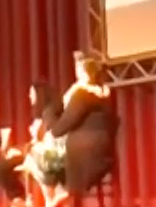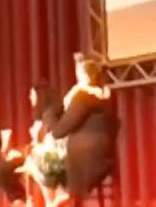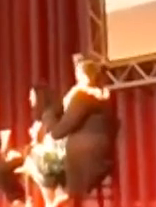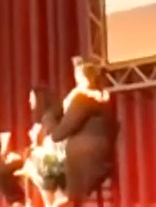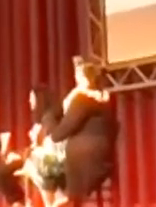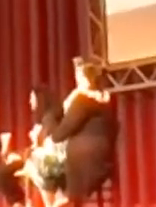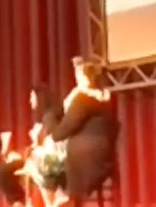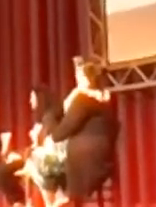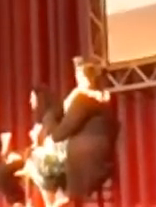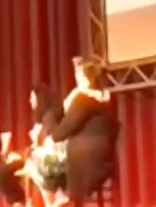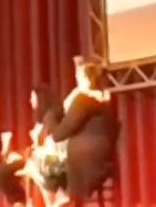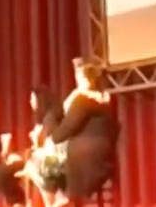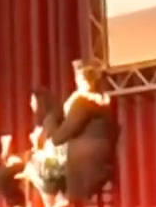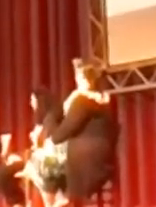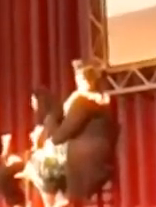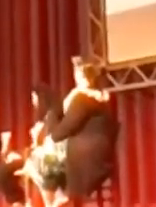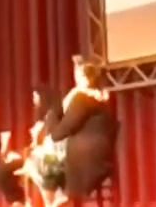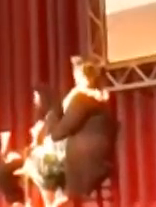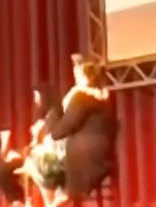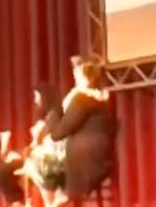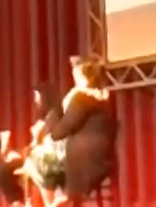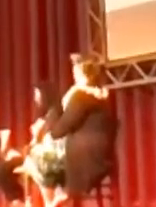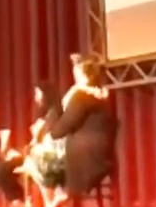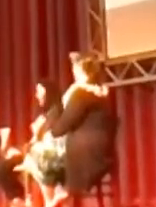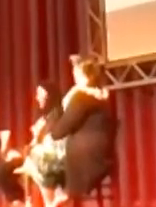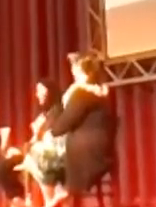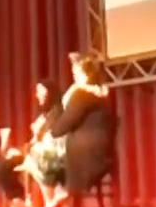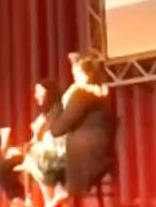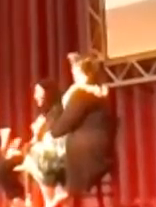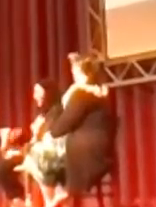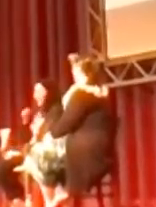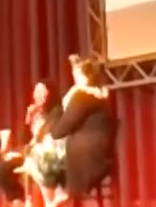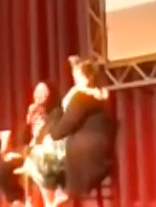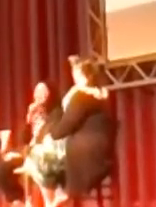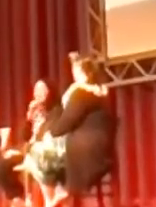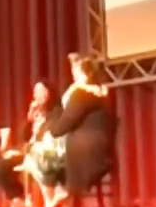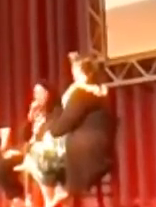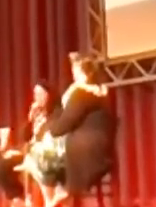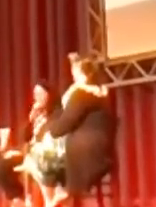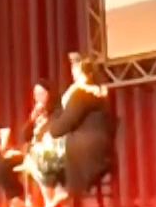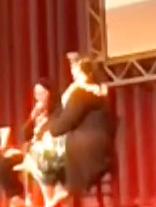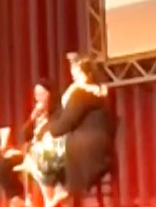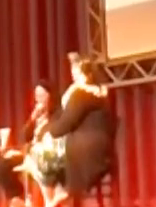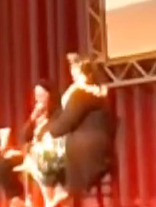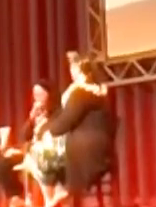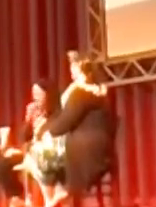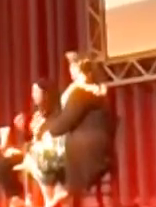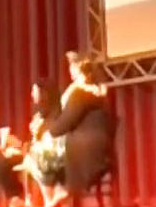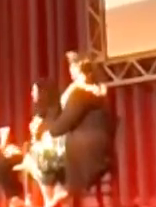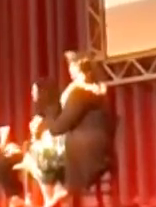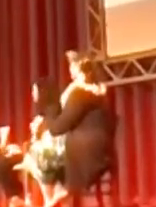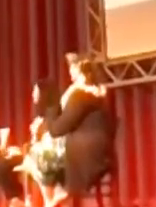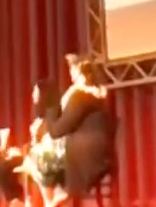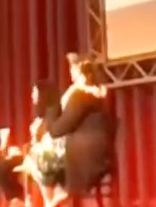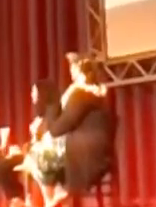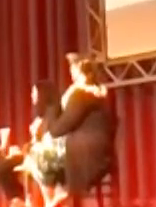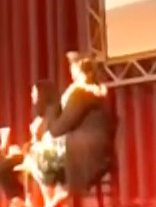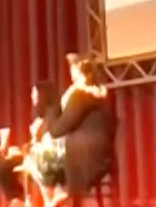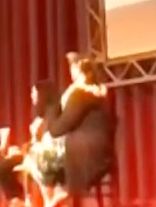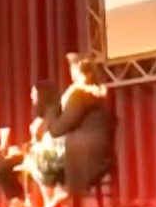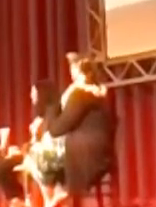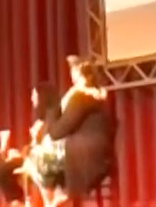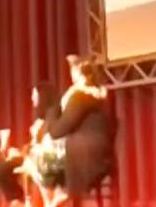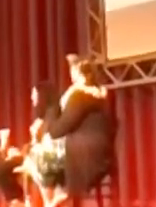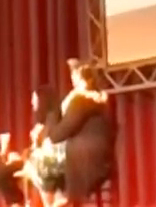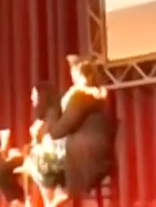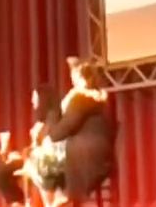Waho opened a theatre during the pandemic. And it's amazing, it's Māori and relief. So